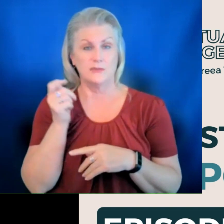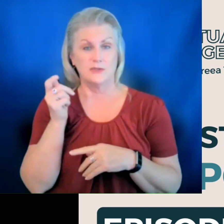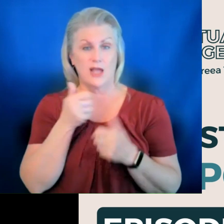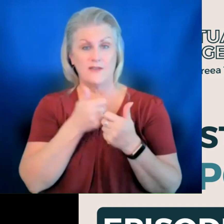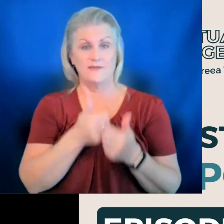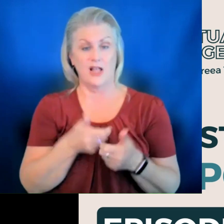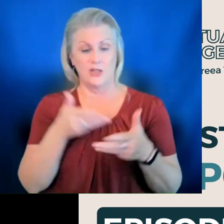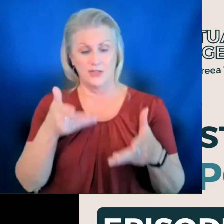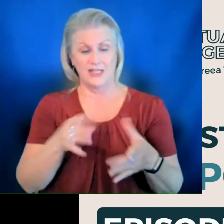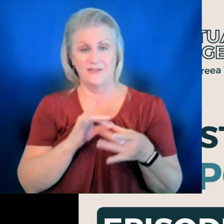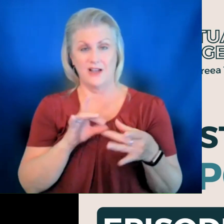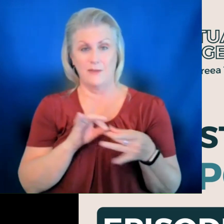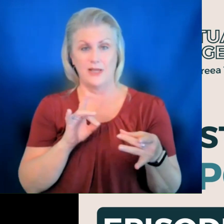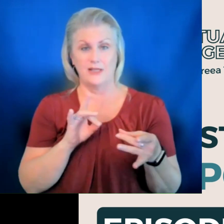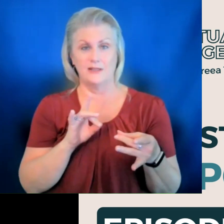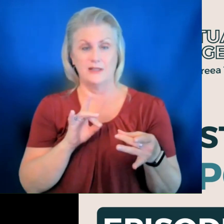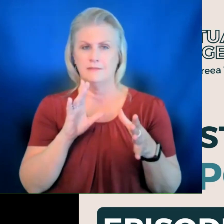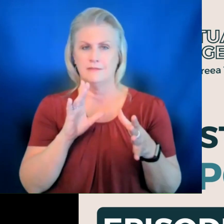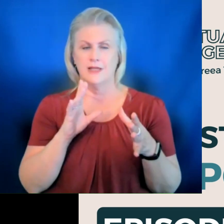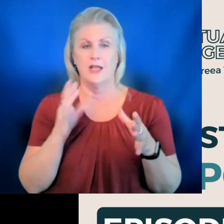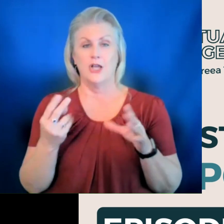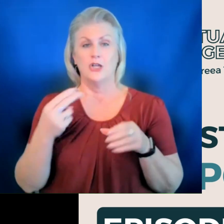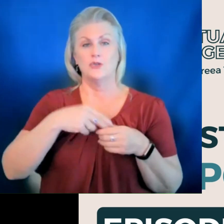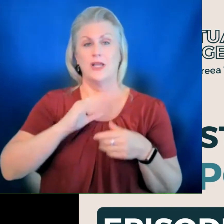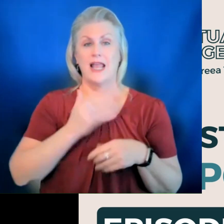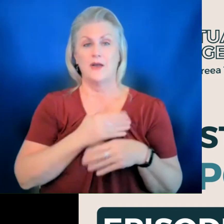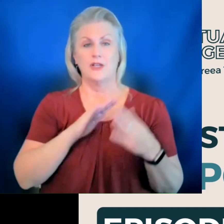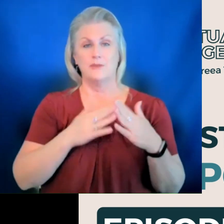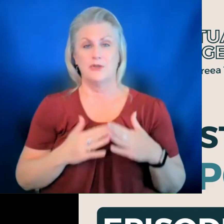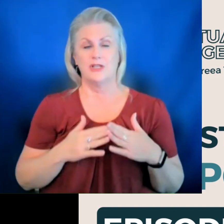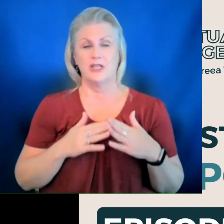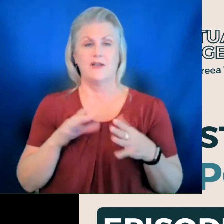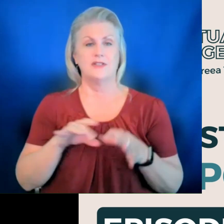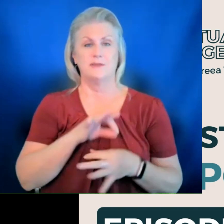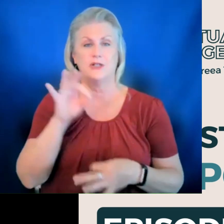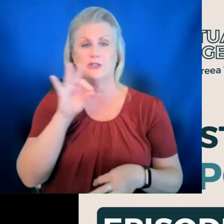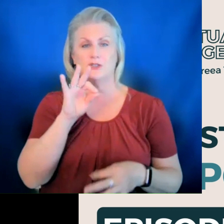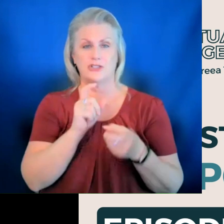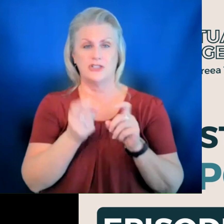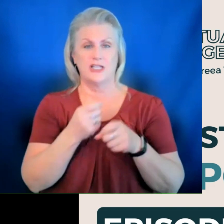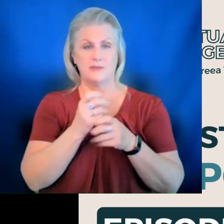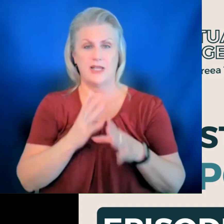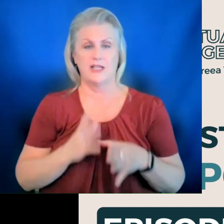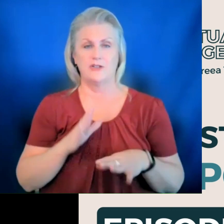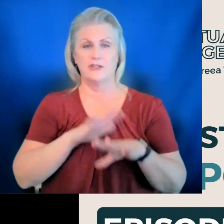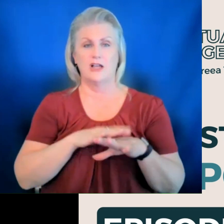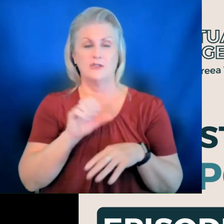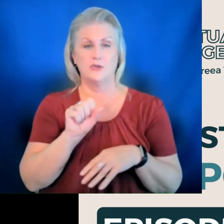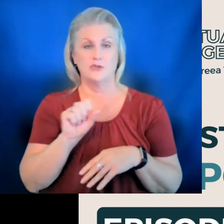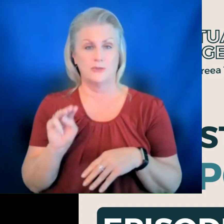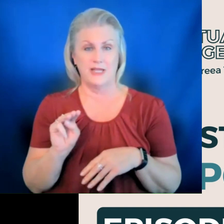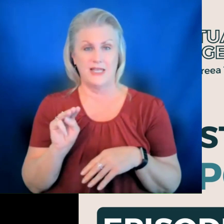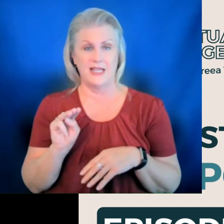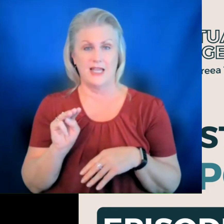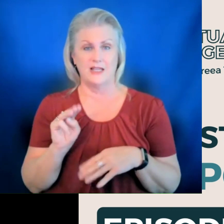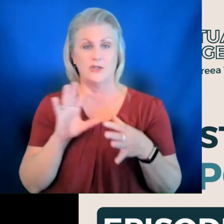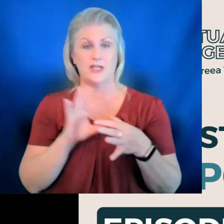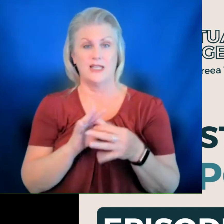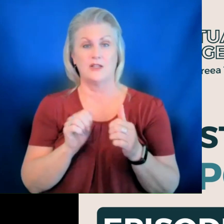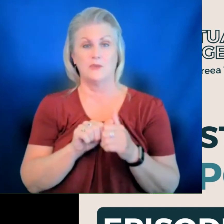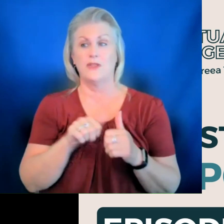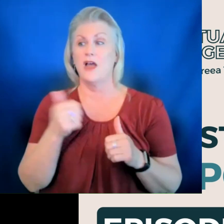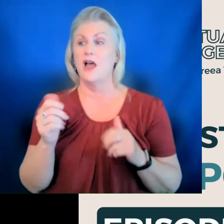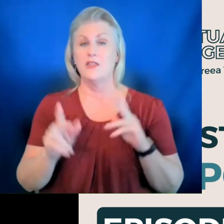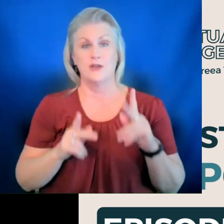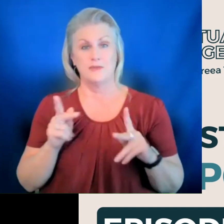comment. Join our community of spiritual changemakers on social media to connect with like-minded